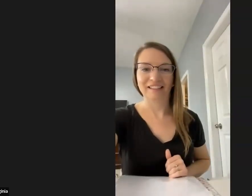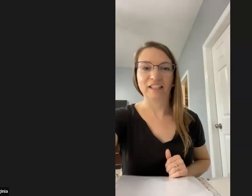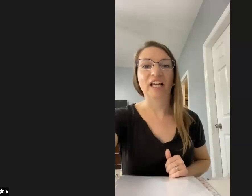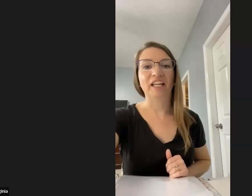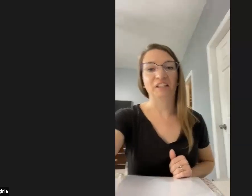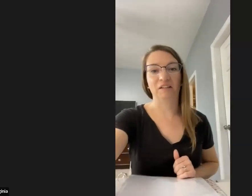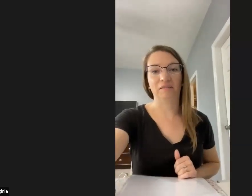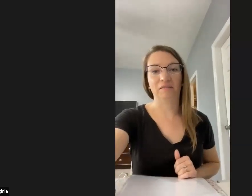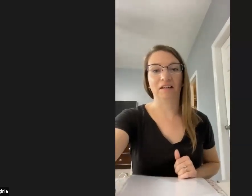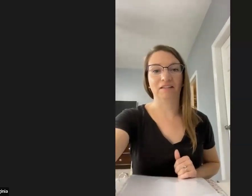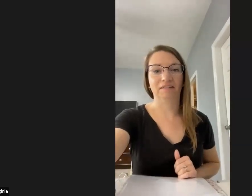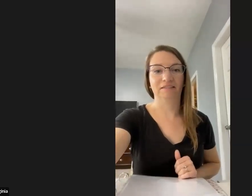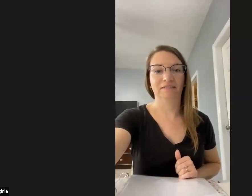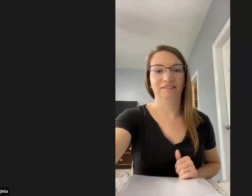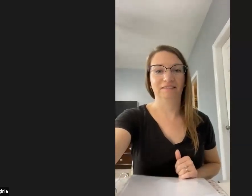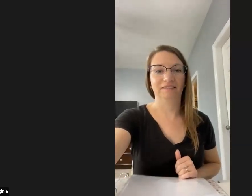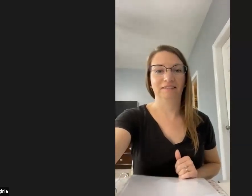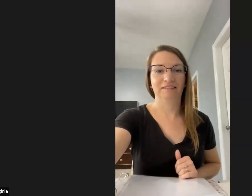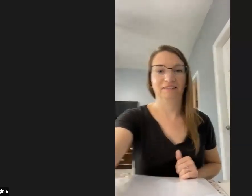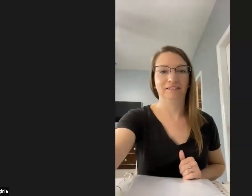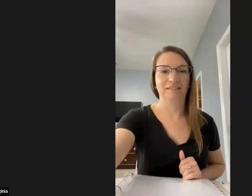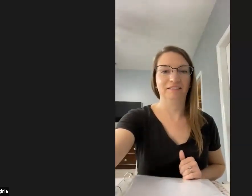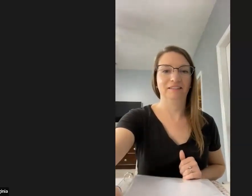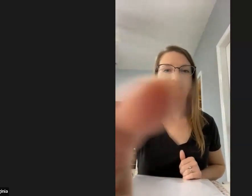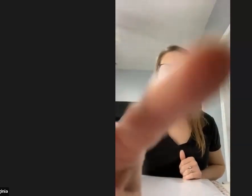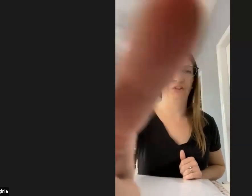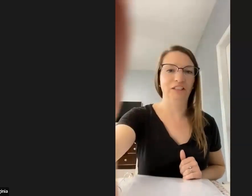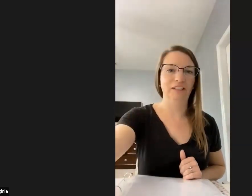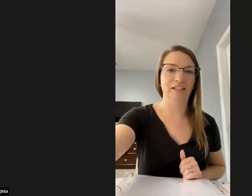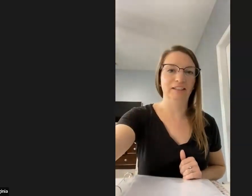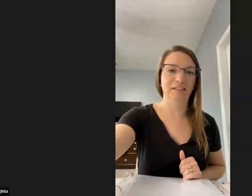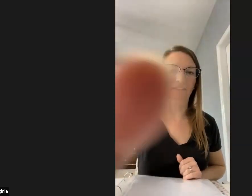the head nod. Okay, let's try that then.